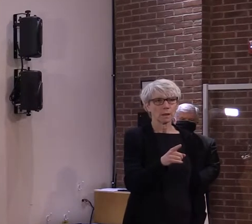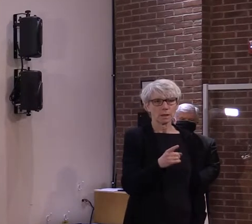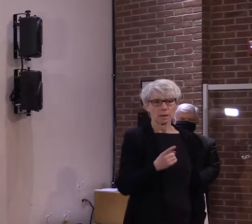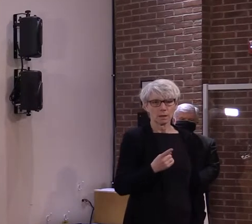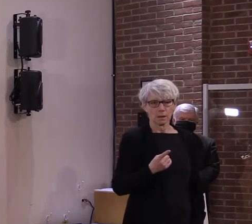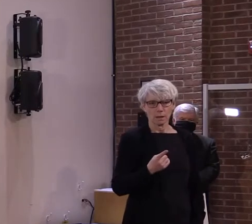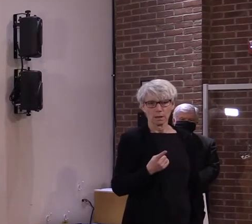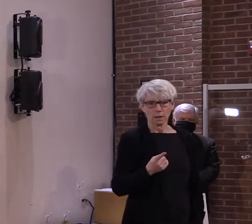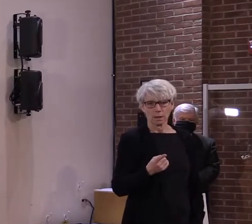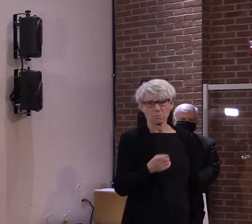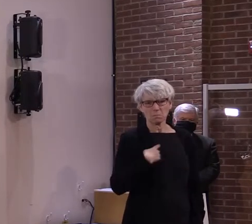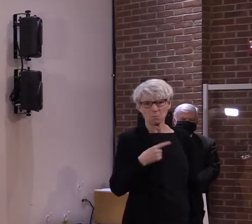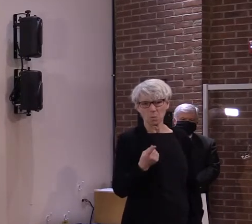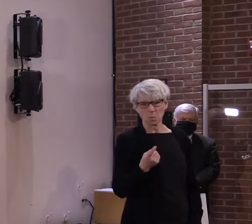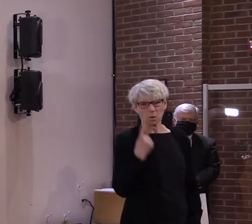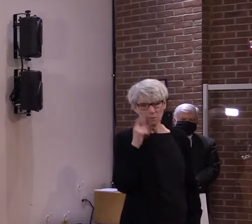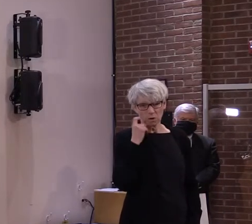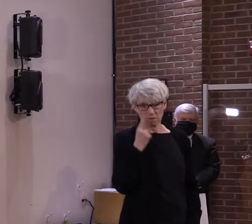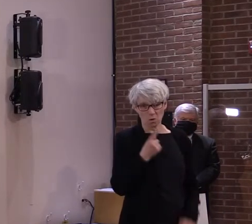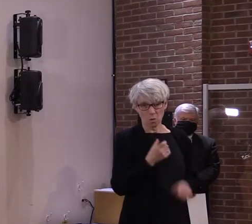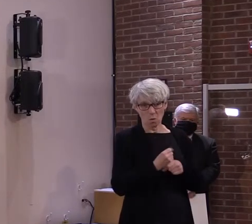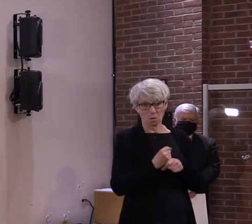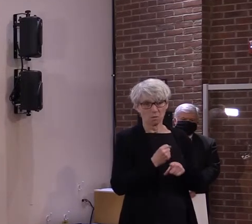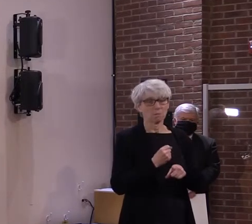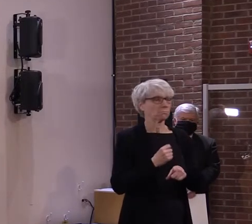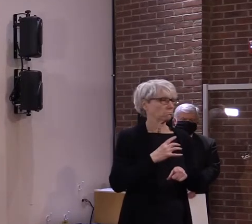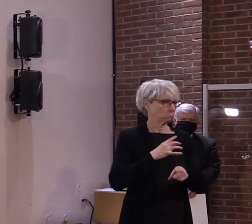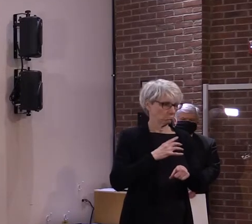have one for the governor after, too.